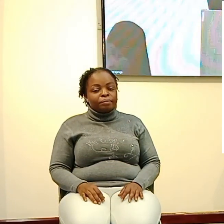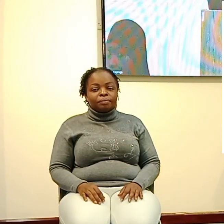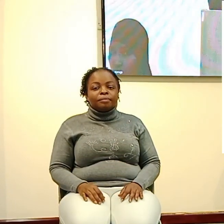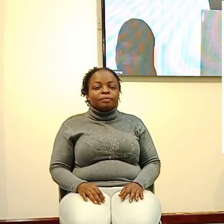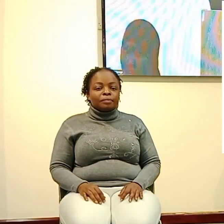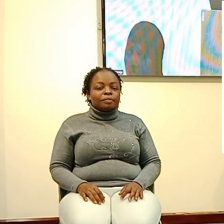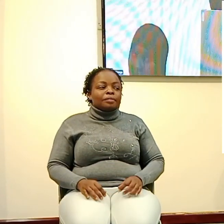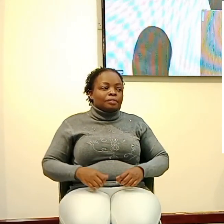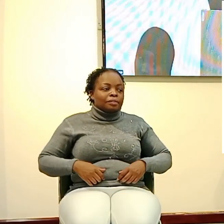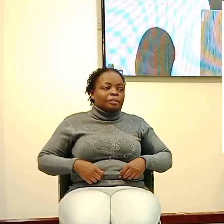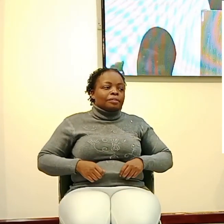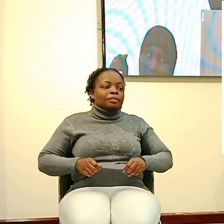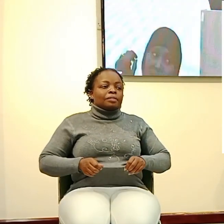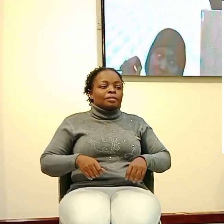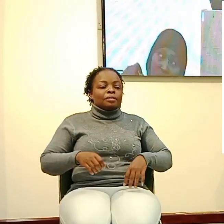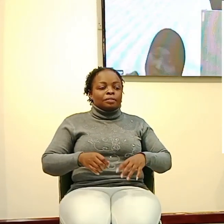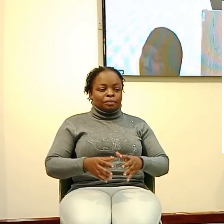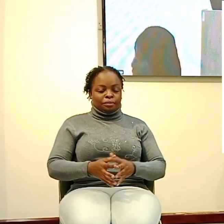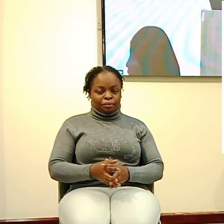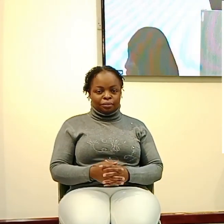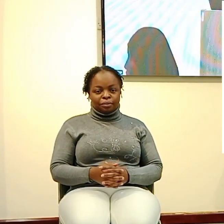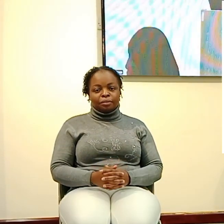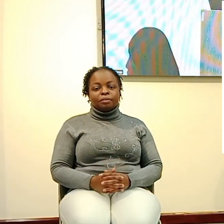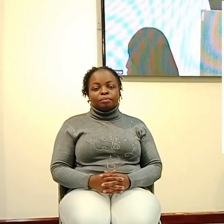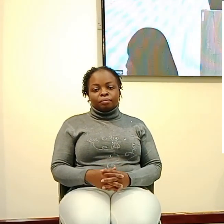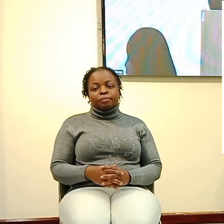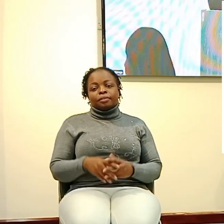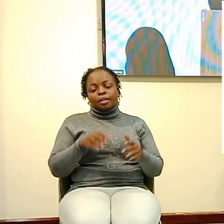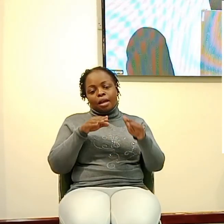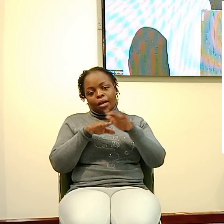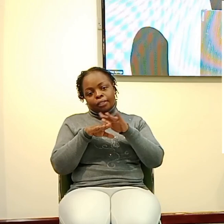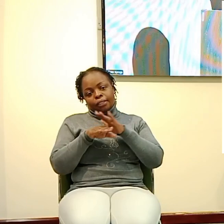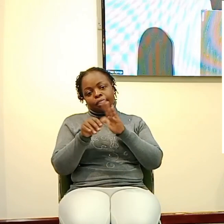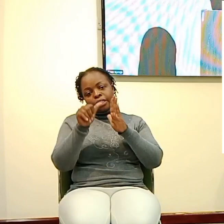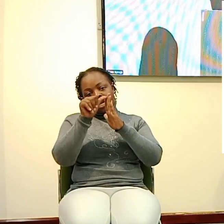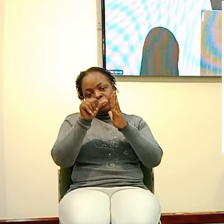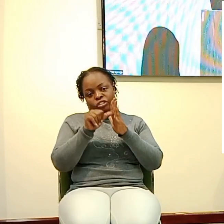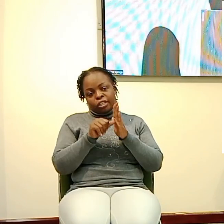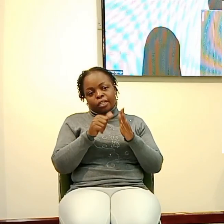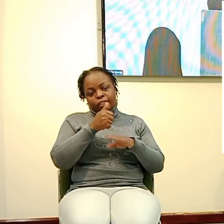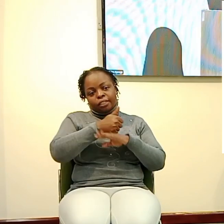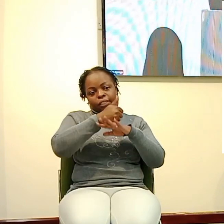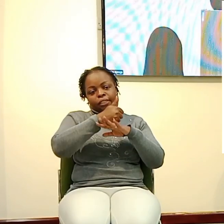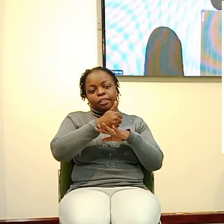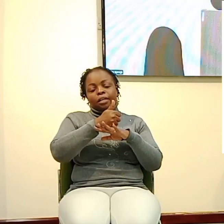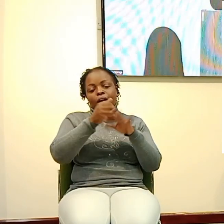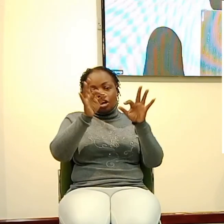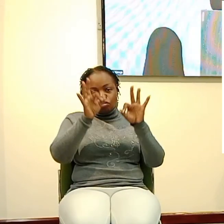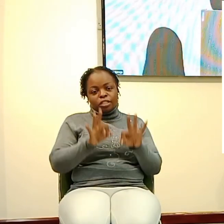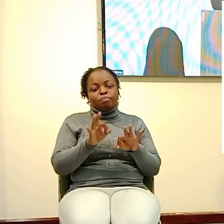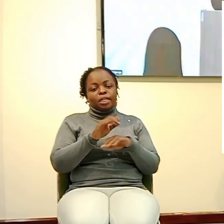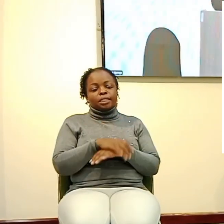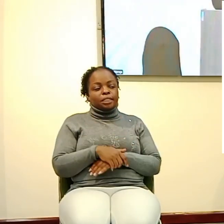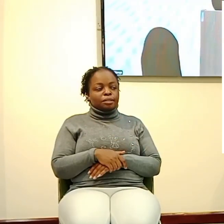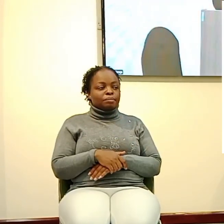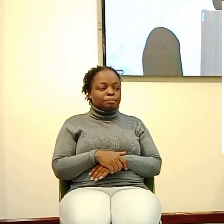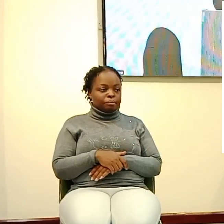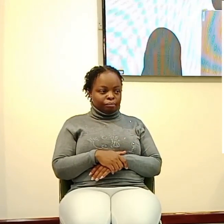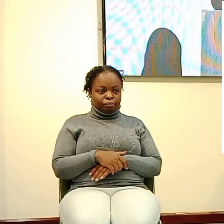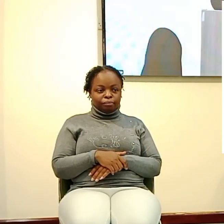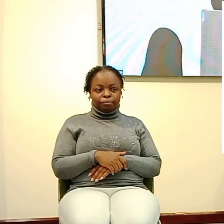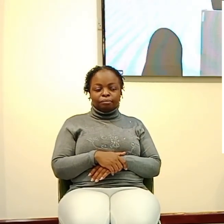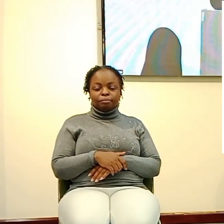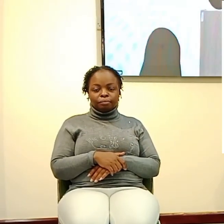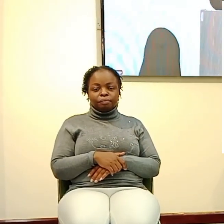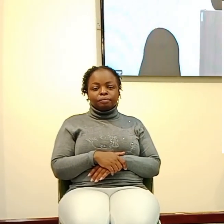accountability. So the 3 A's are access, agenda setting, and accountability. You are not paying attention, I mean. Now, let me say